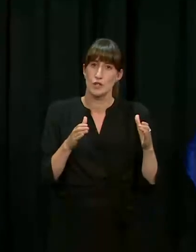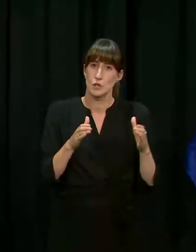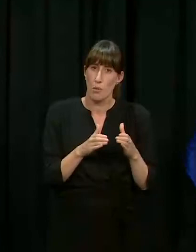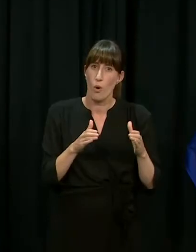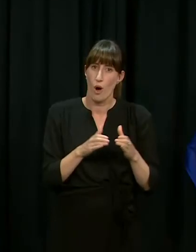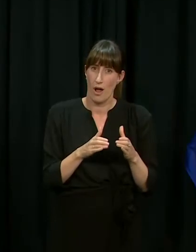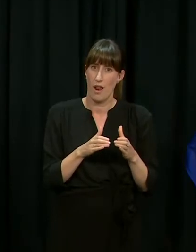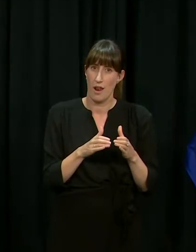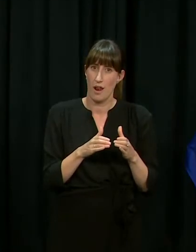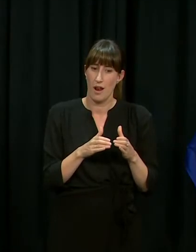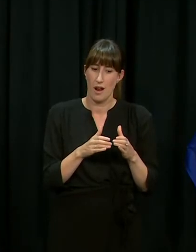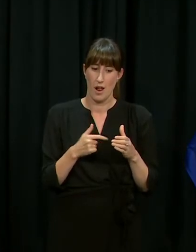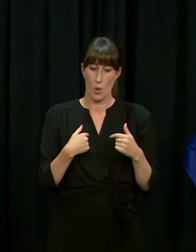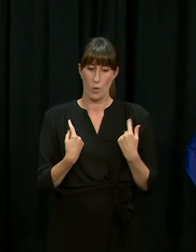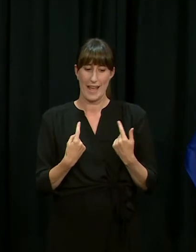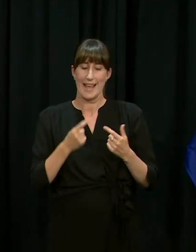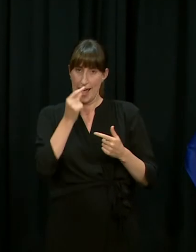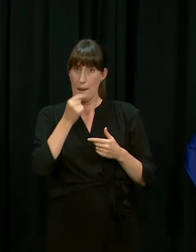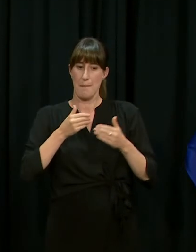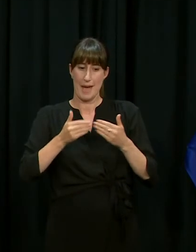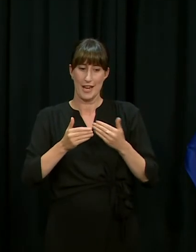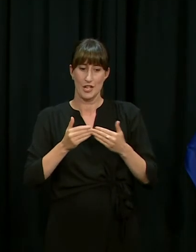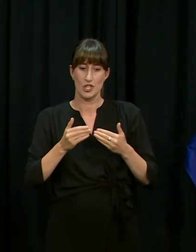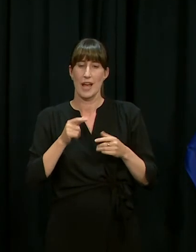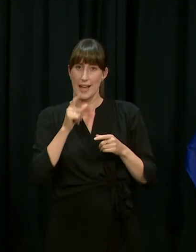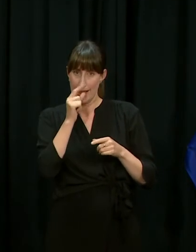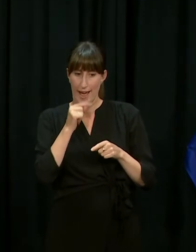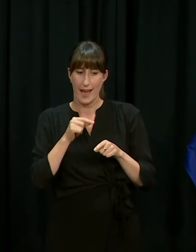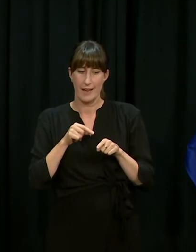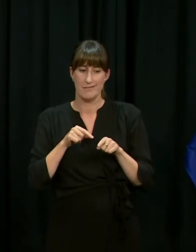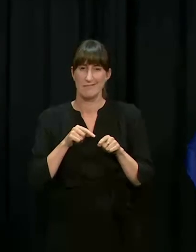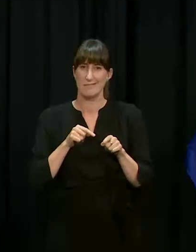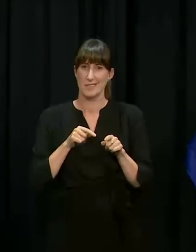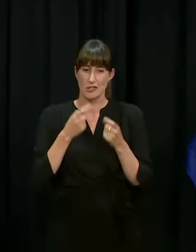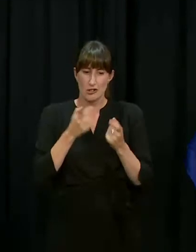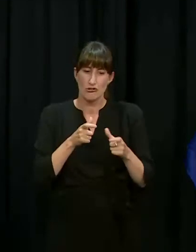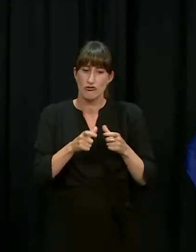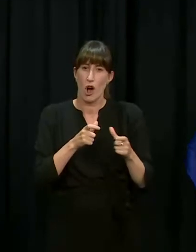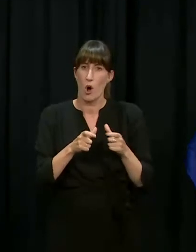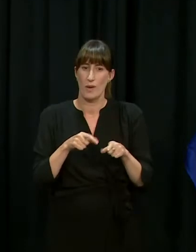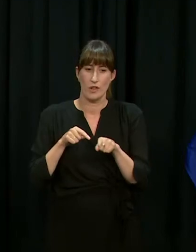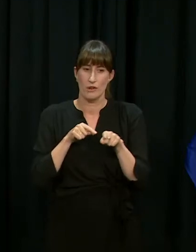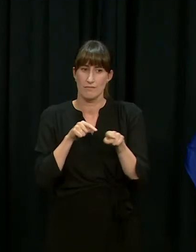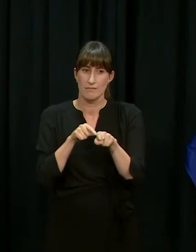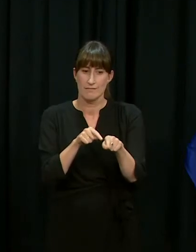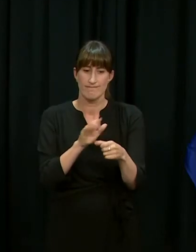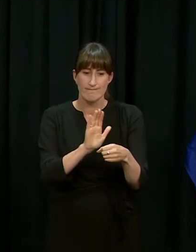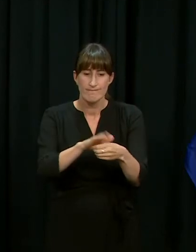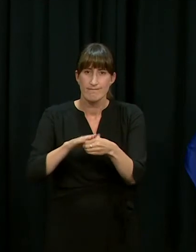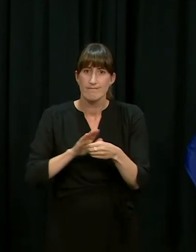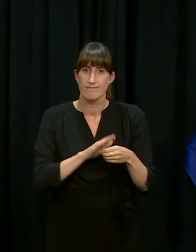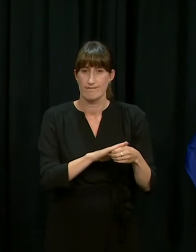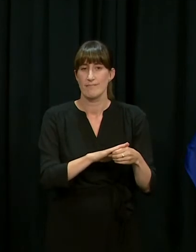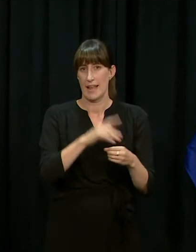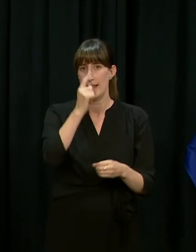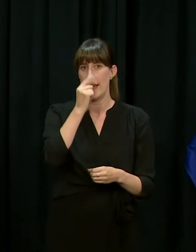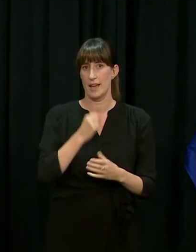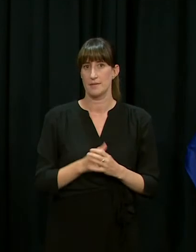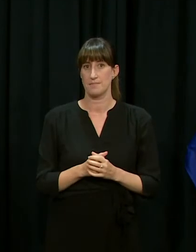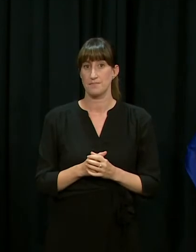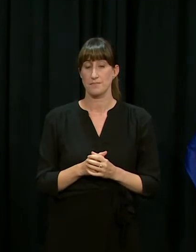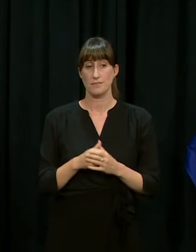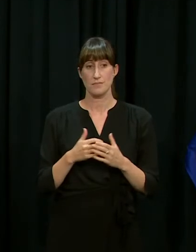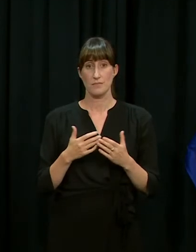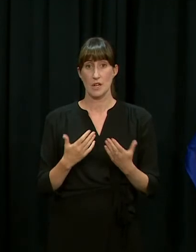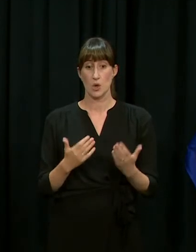via our normal contact tracing and testing procedures. In terms of level 2 restrictions in Auckland, as I